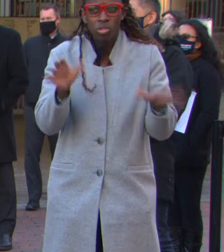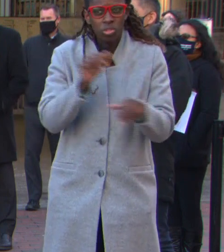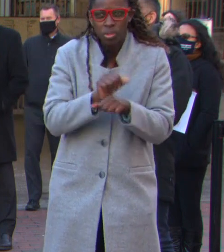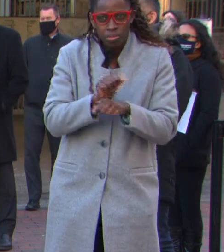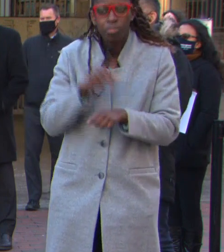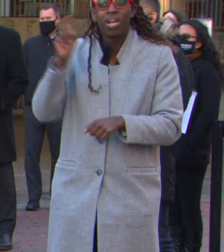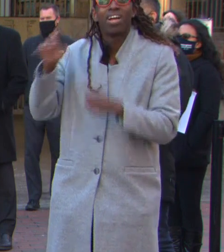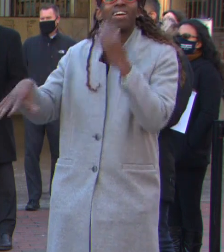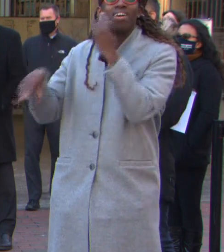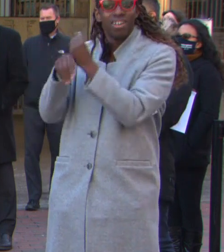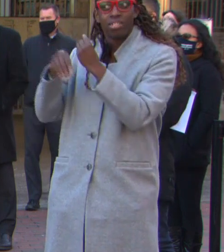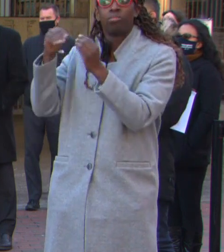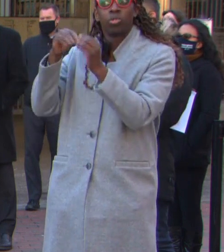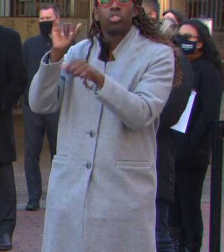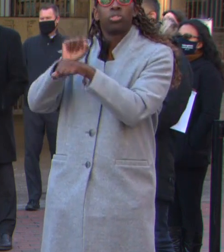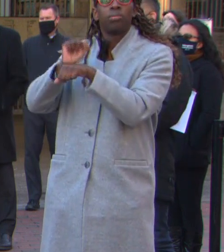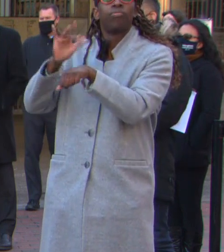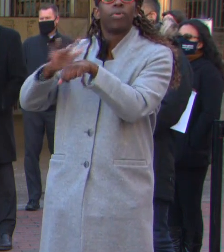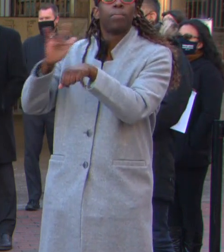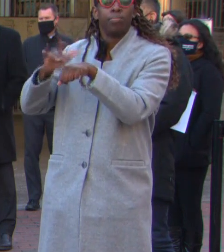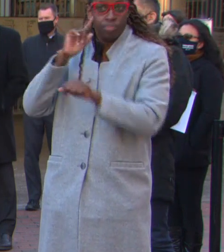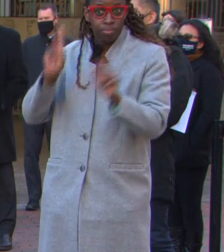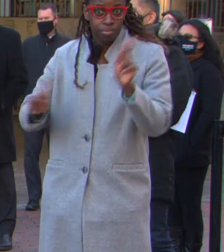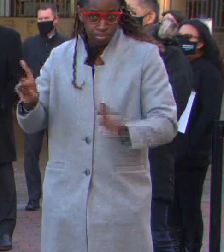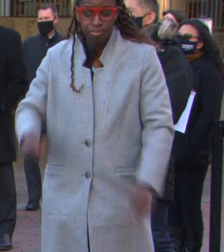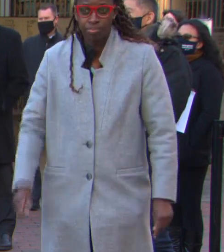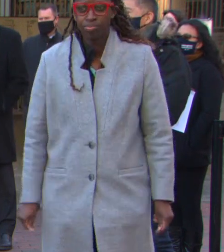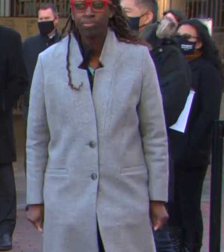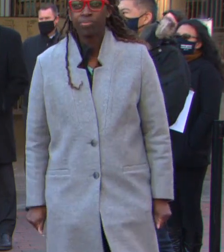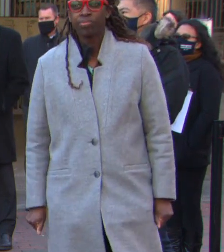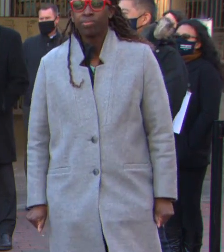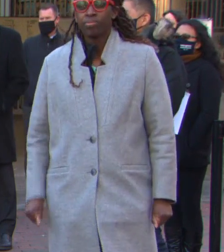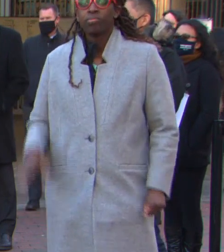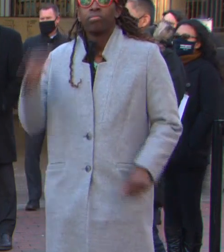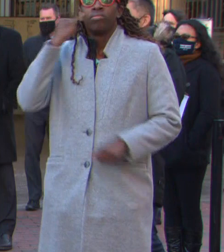would move the goal line further down.